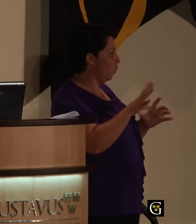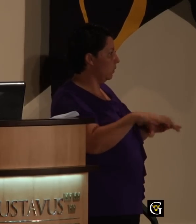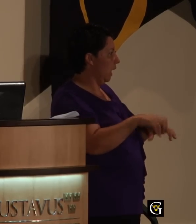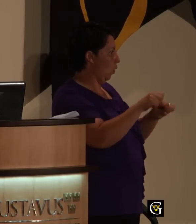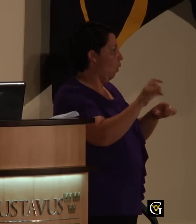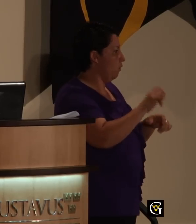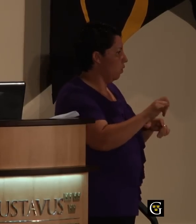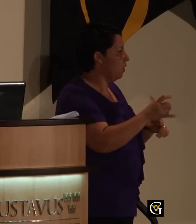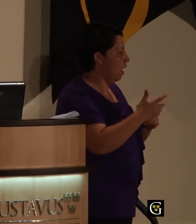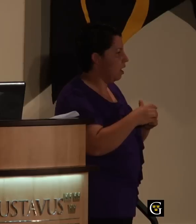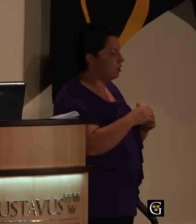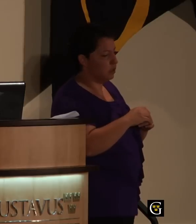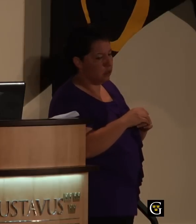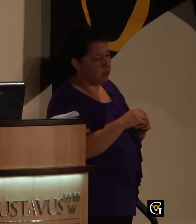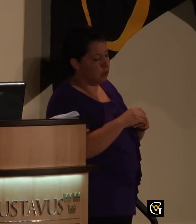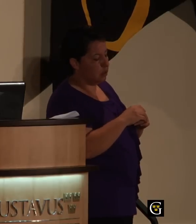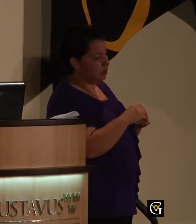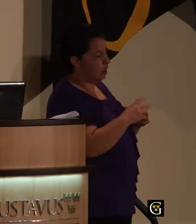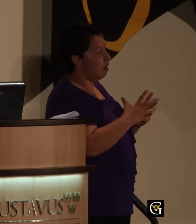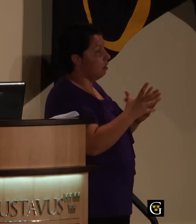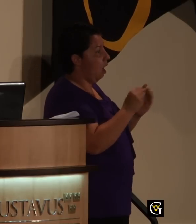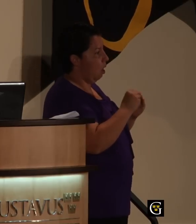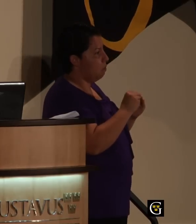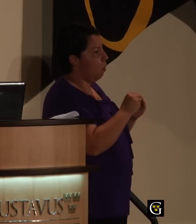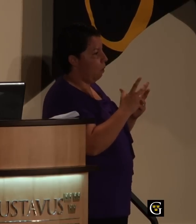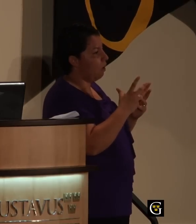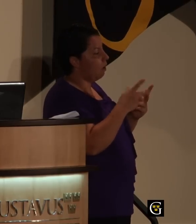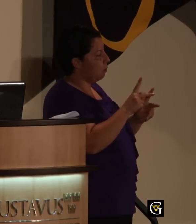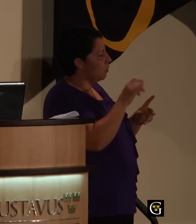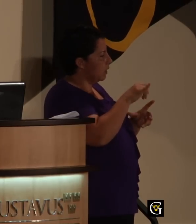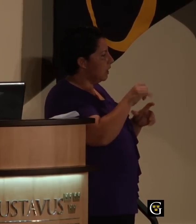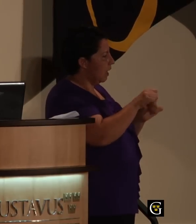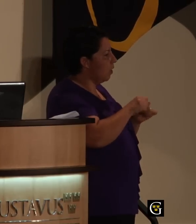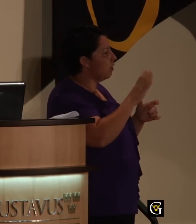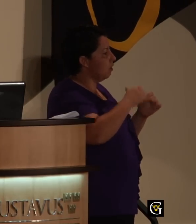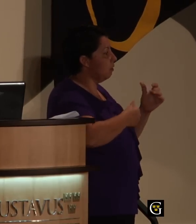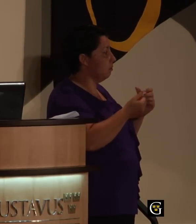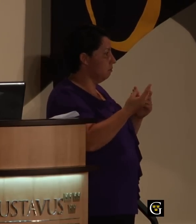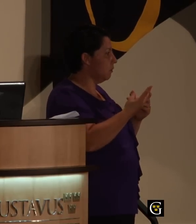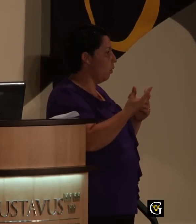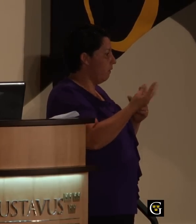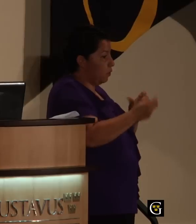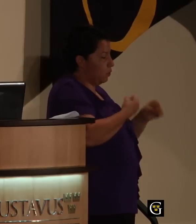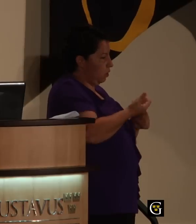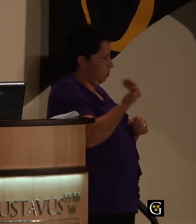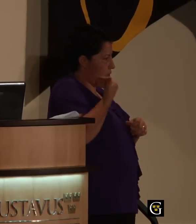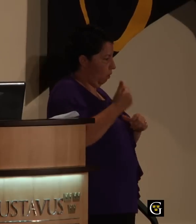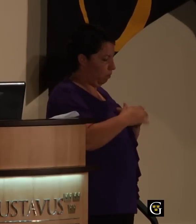not possible just a few years ago. I also talked about telepathy, which is that awareness,